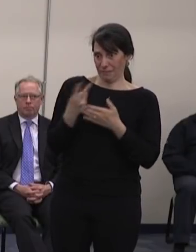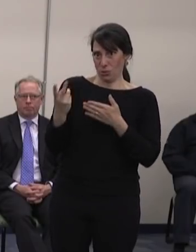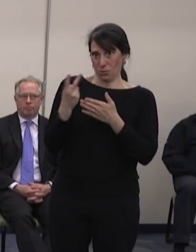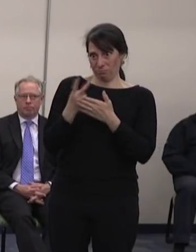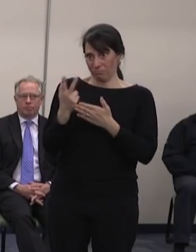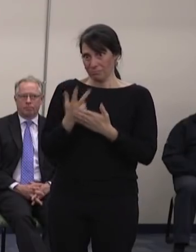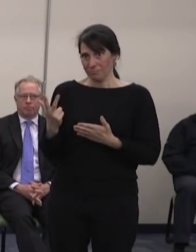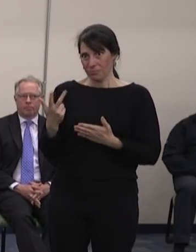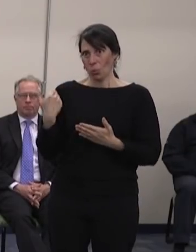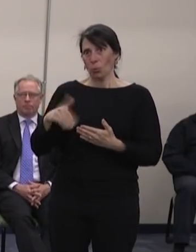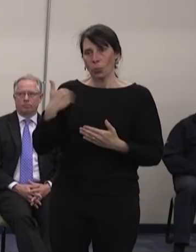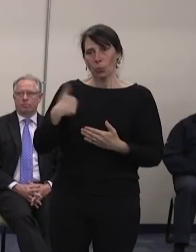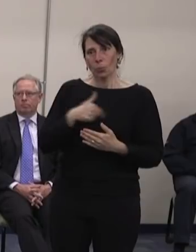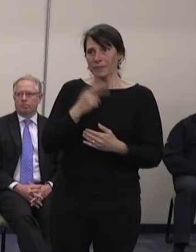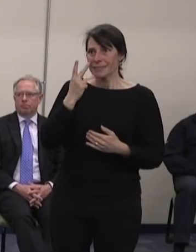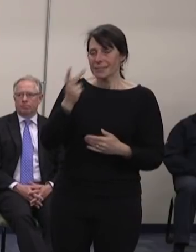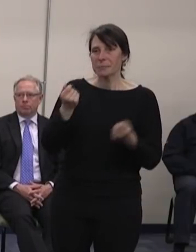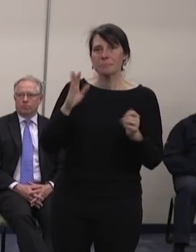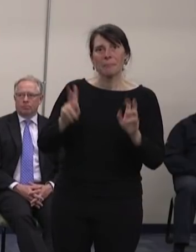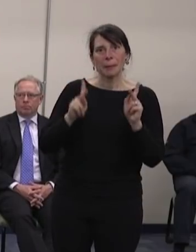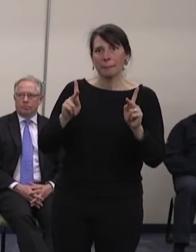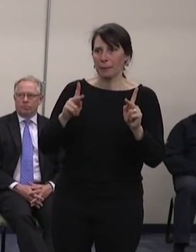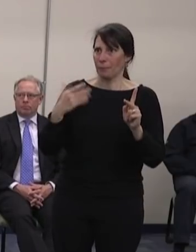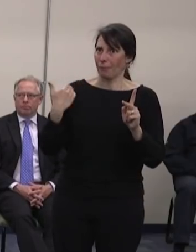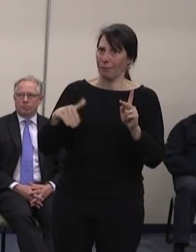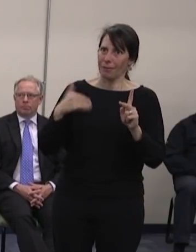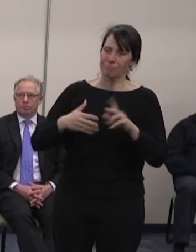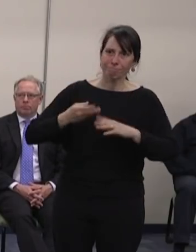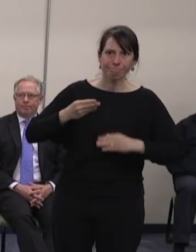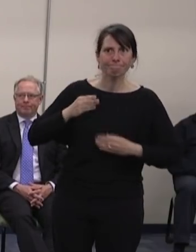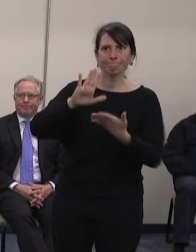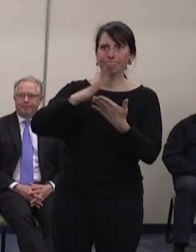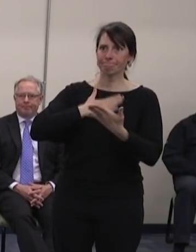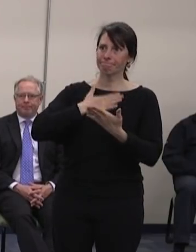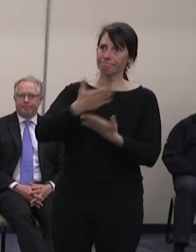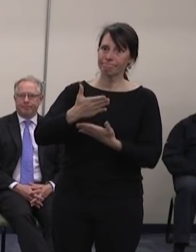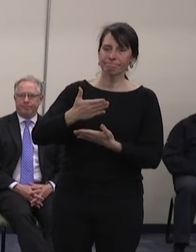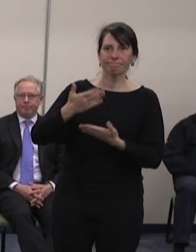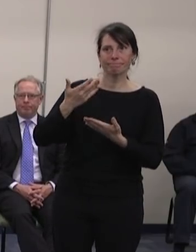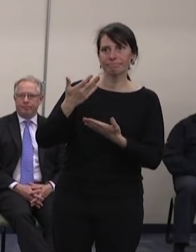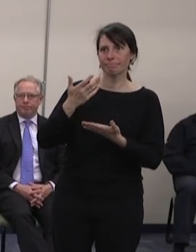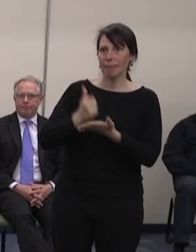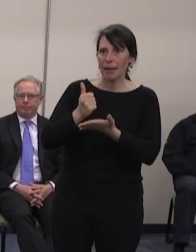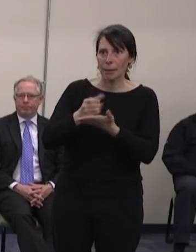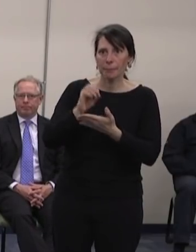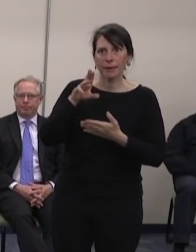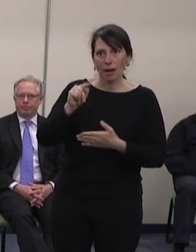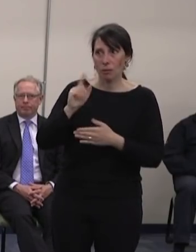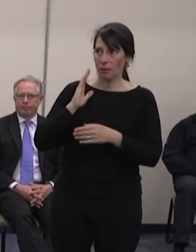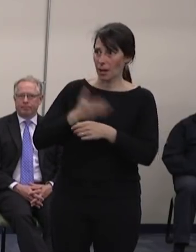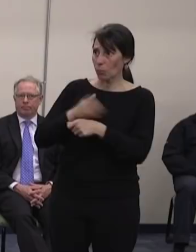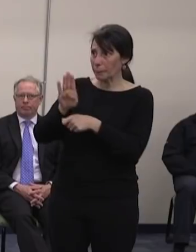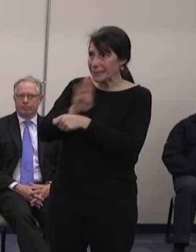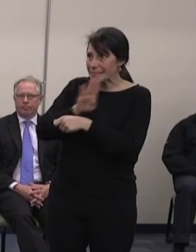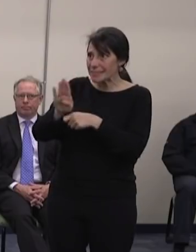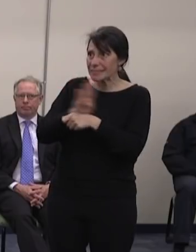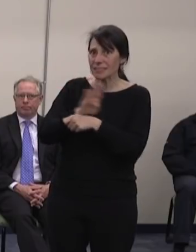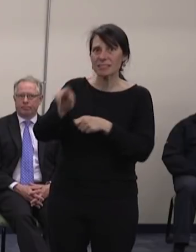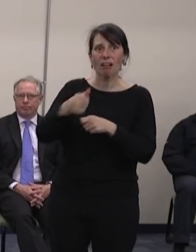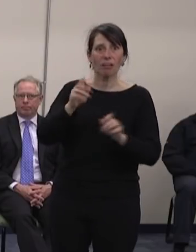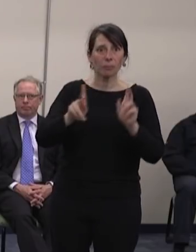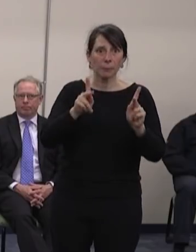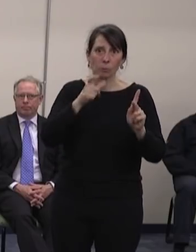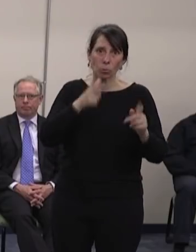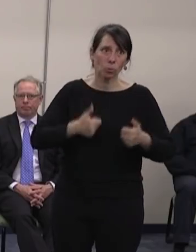individuals, grassroots organizations, and local businesses who are partnering with our Emergency